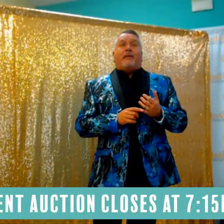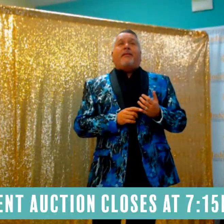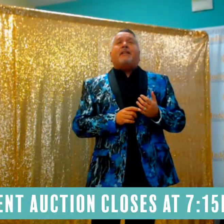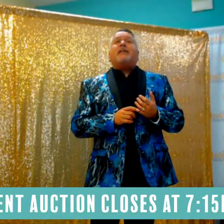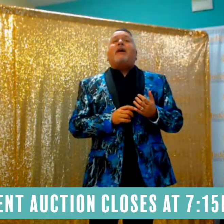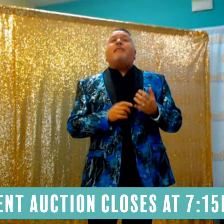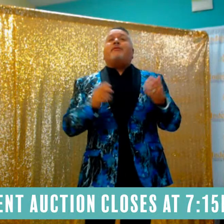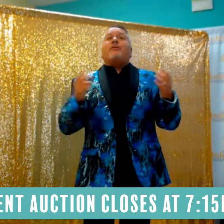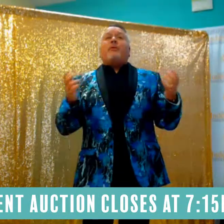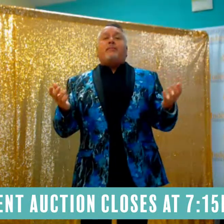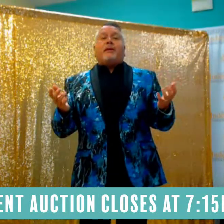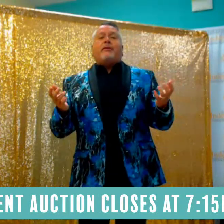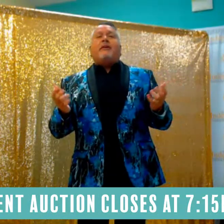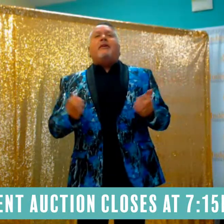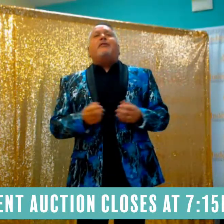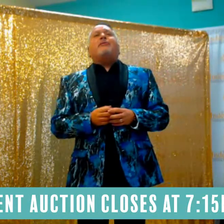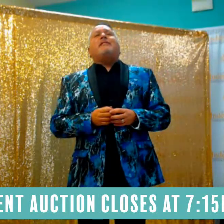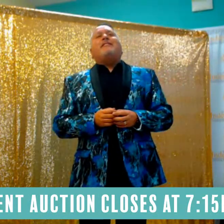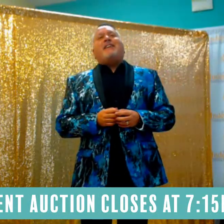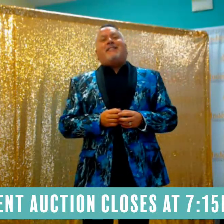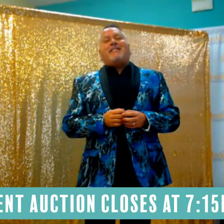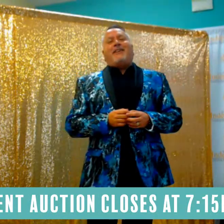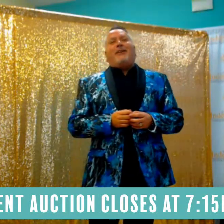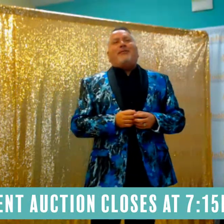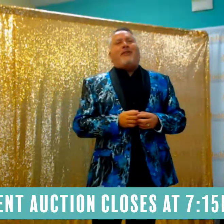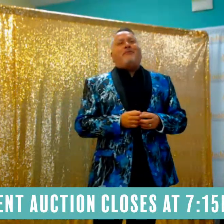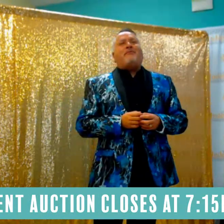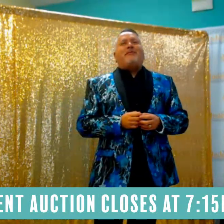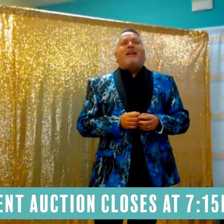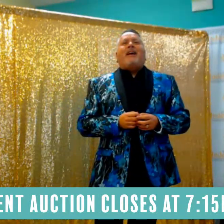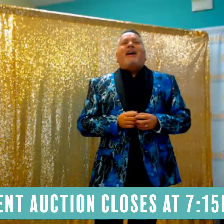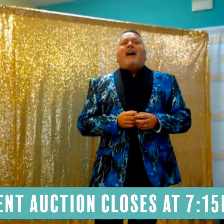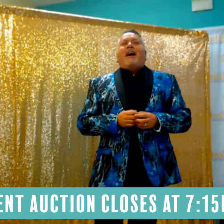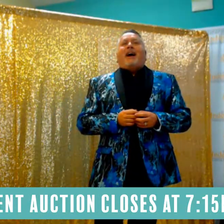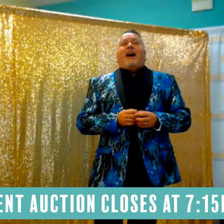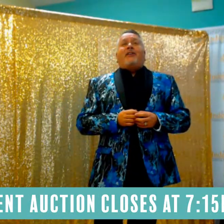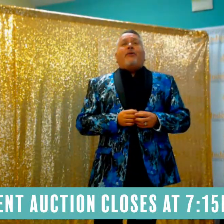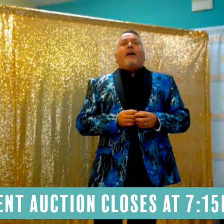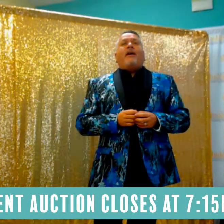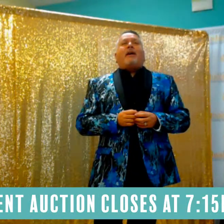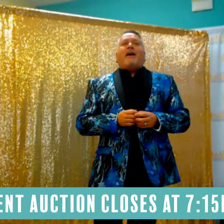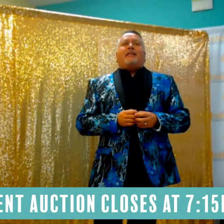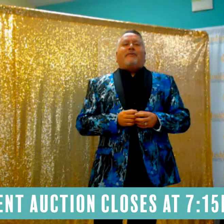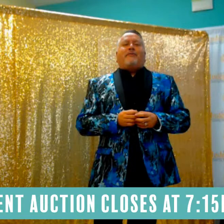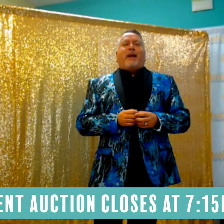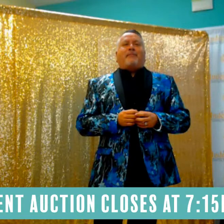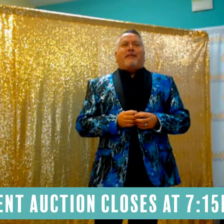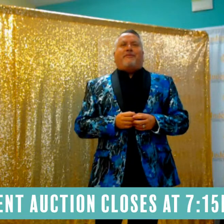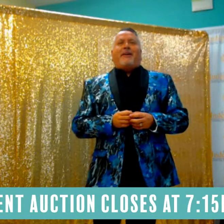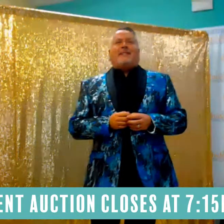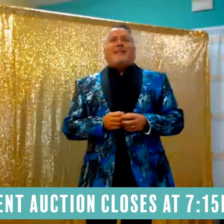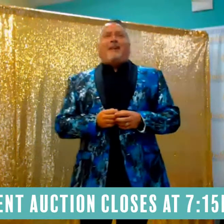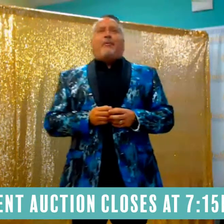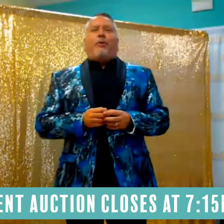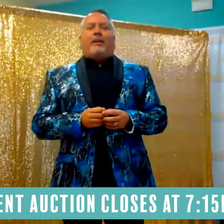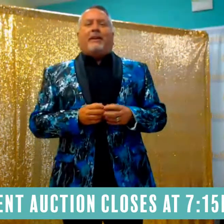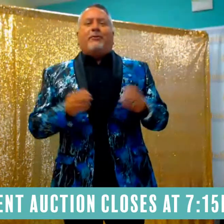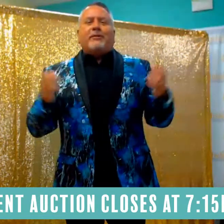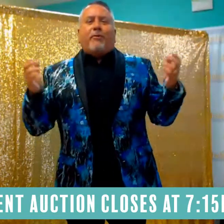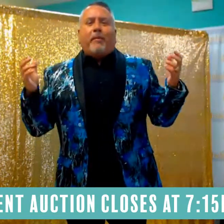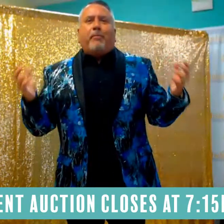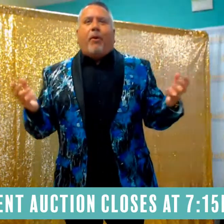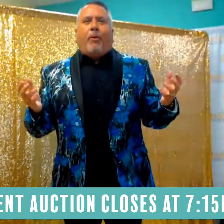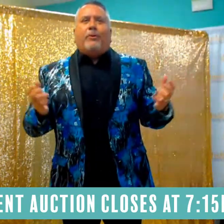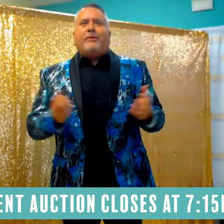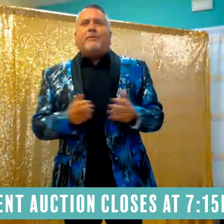7:15 p.m. At that time, if you're the winning bidder, you'll receive a text letting you know. I know I am eyeing a family fun day bowling.